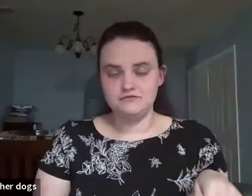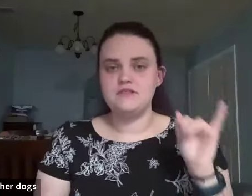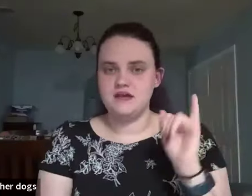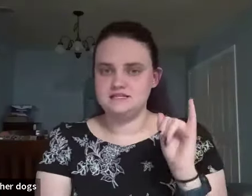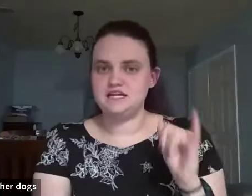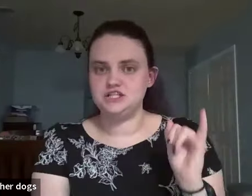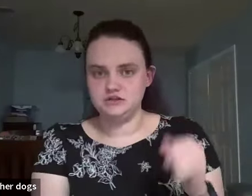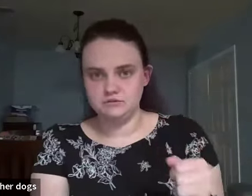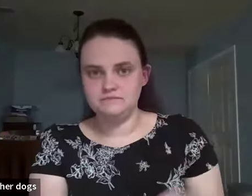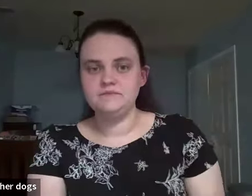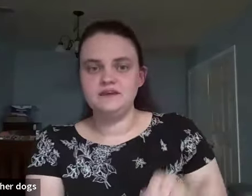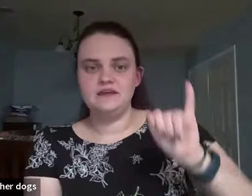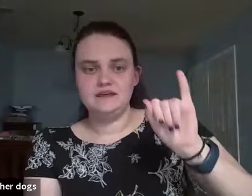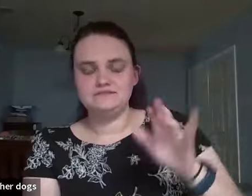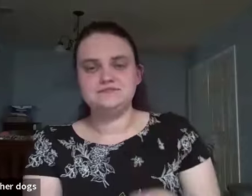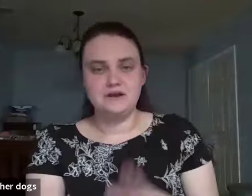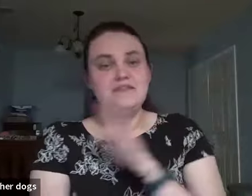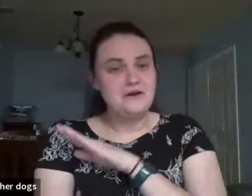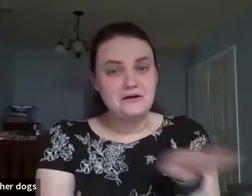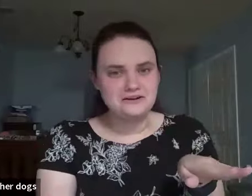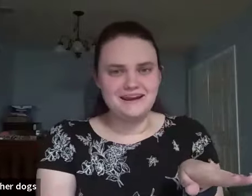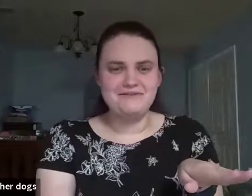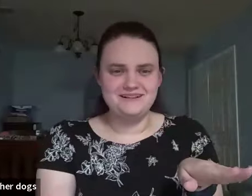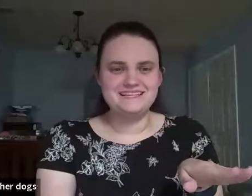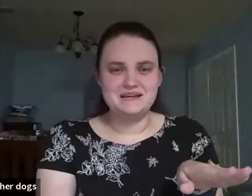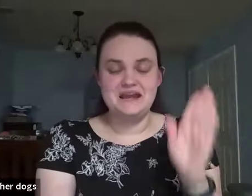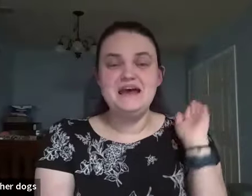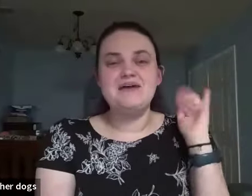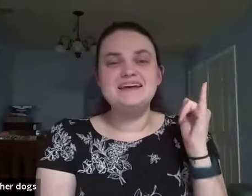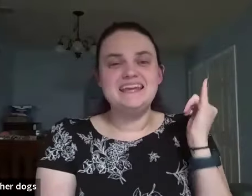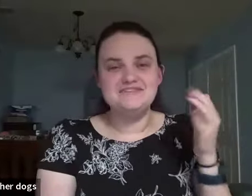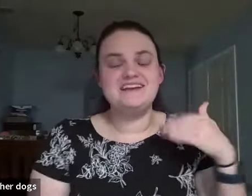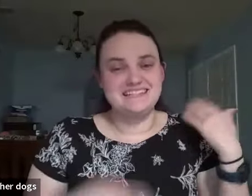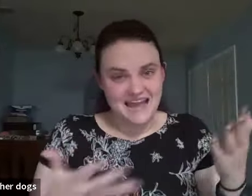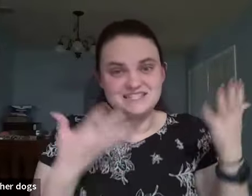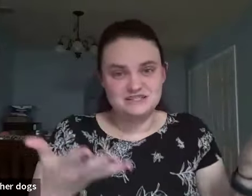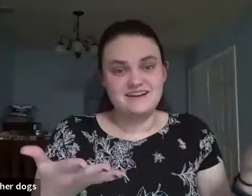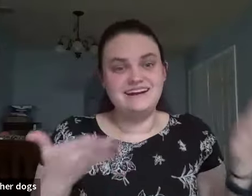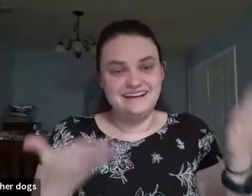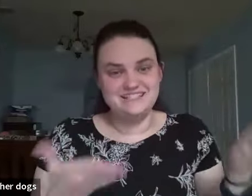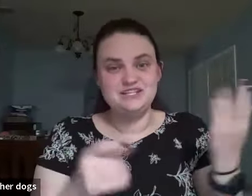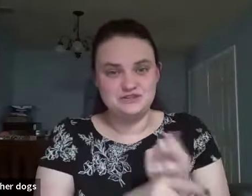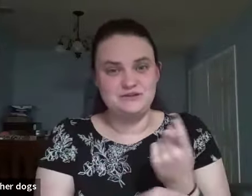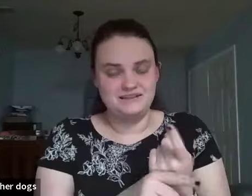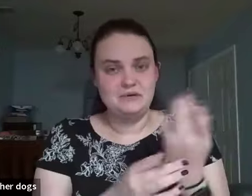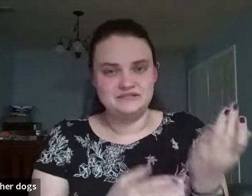If, that is actually a good one. If, sorry, they're all good. I realize that sounded bad. I meant if, because it has a good sign and it is used correctly most of the